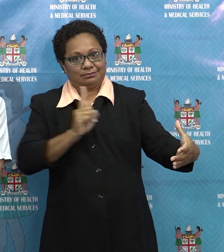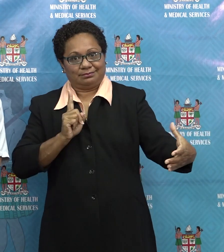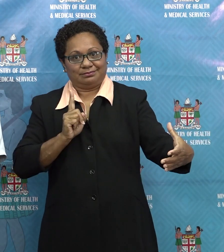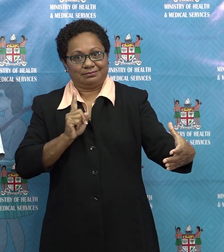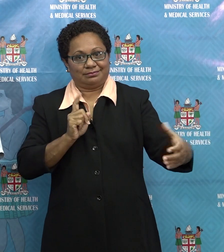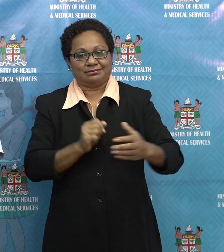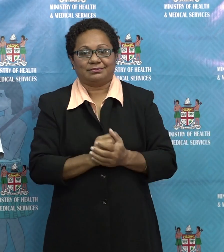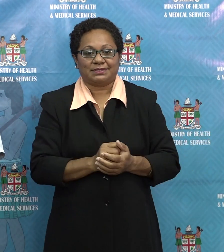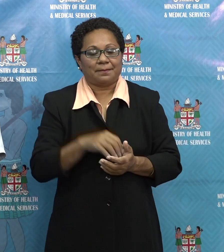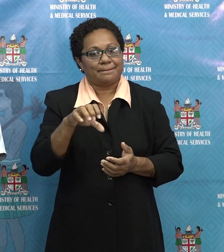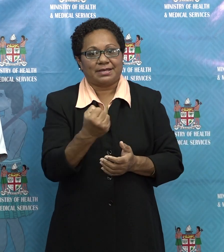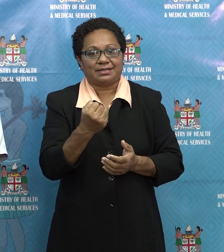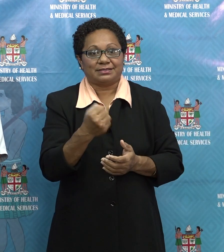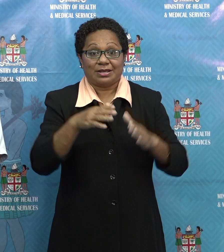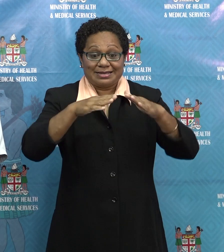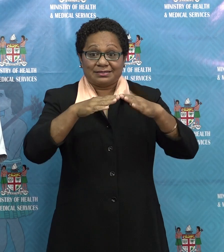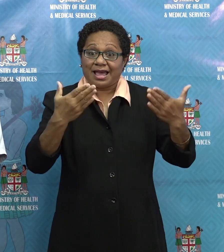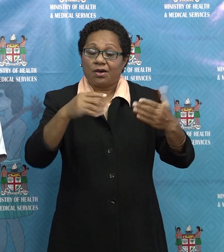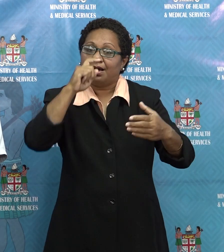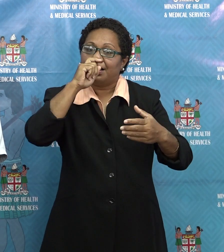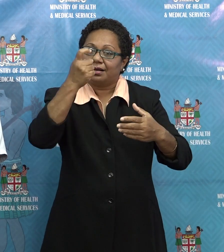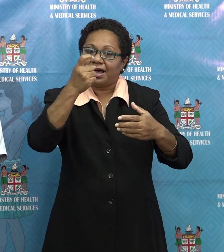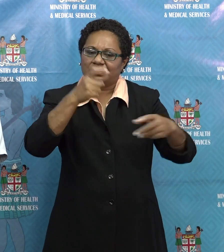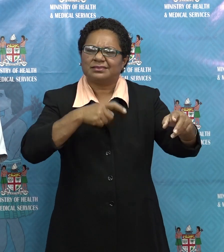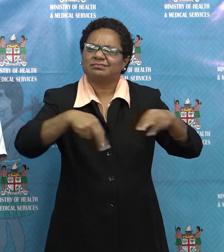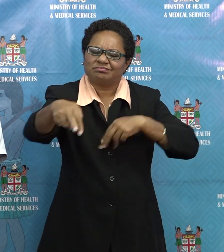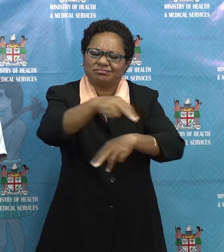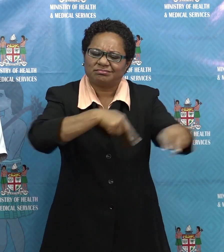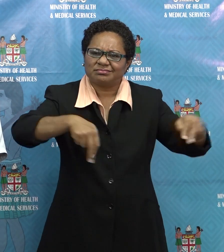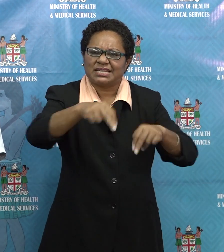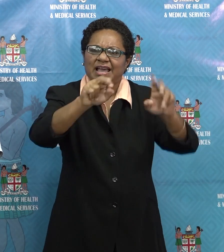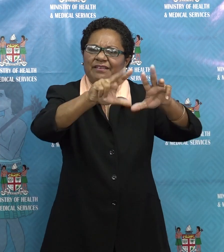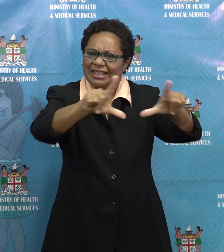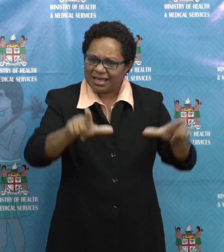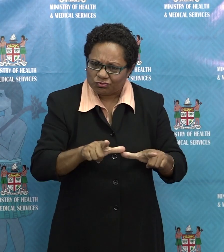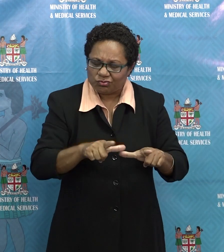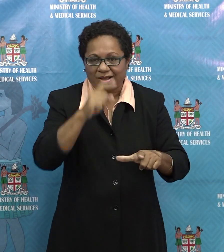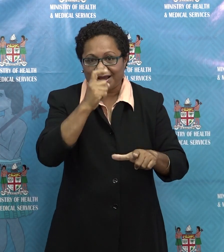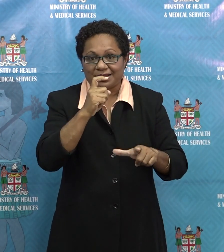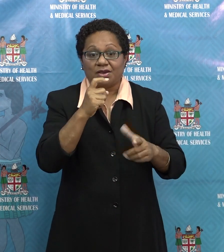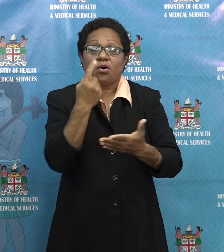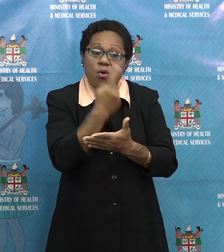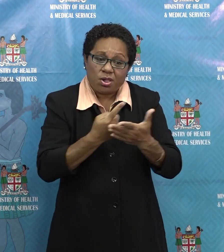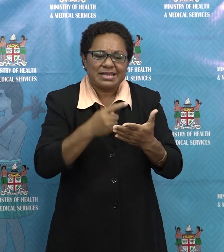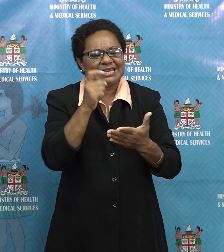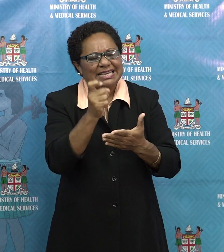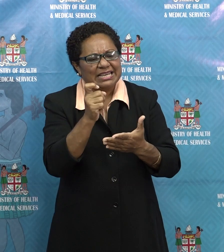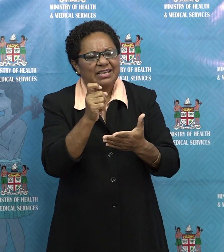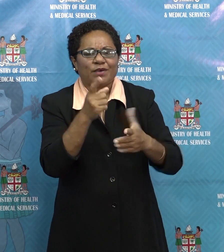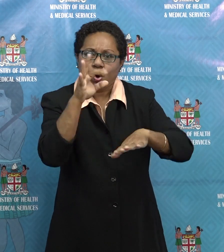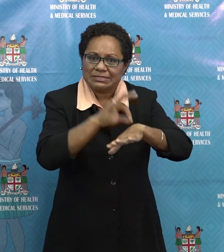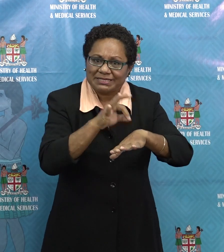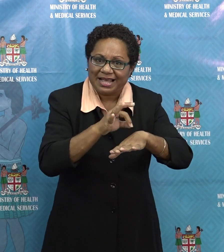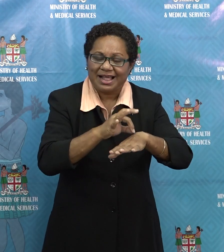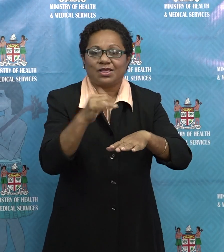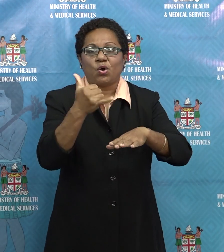Movement across Viti Levu is currently restricted for essential purposes only. The purpose of limiting movement is to limit mixing between